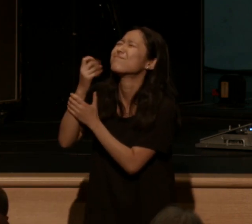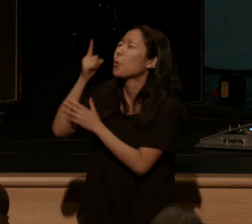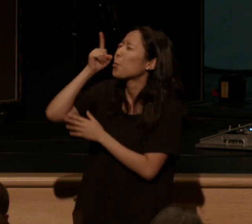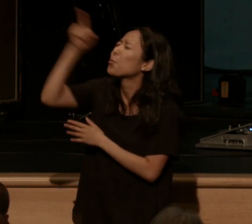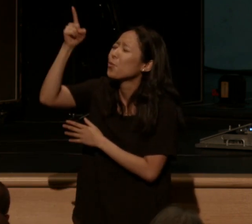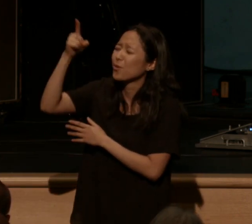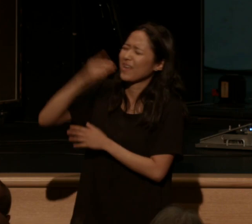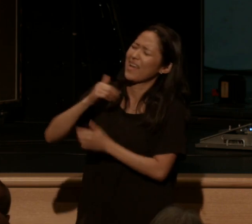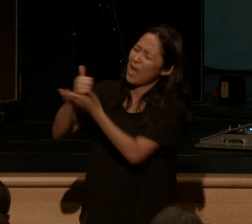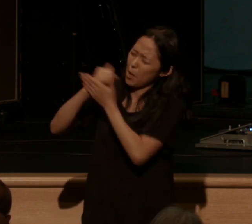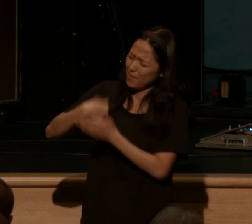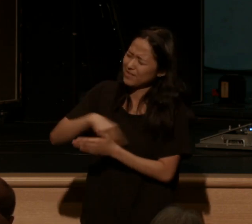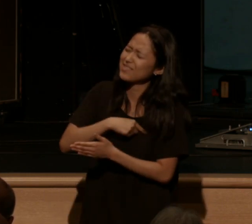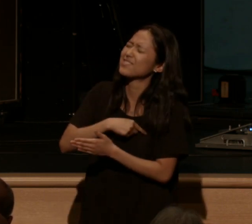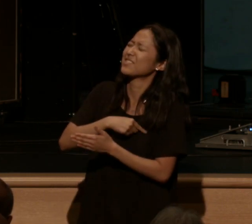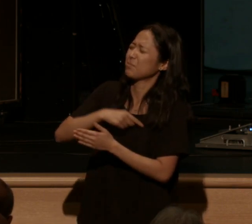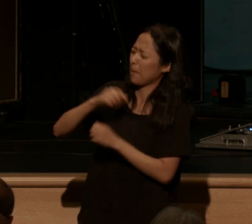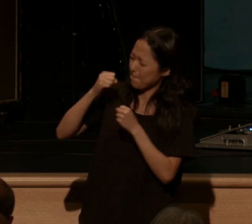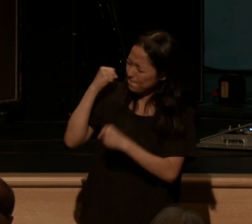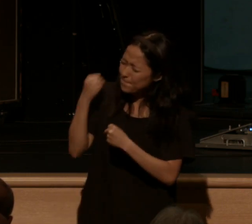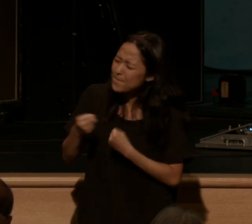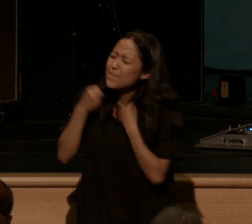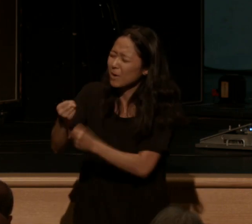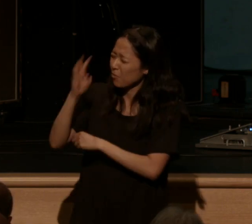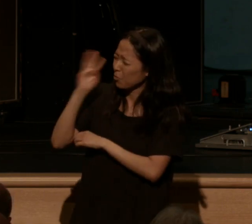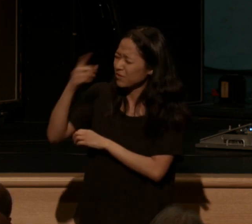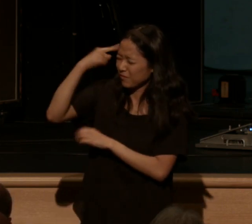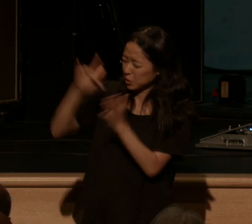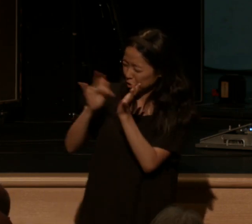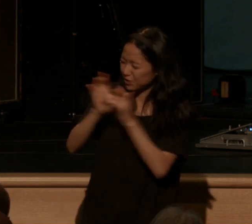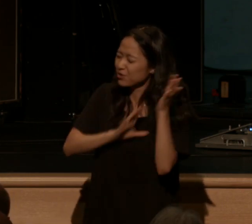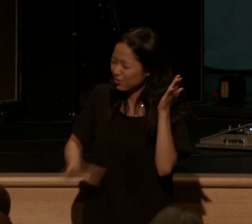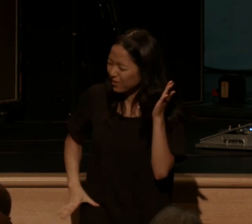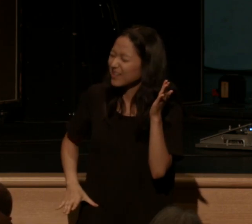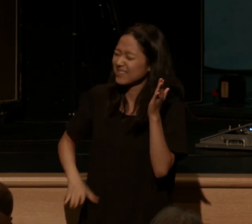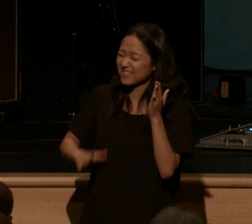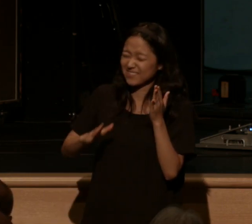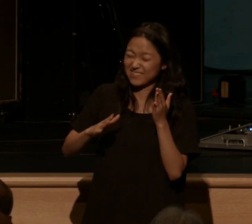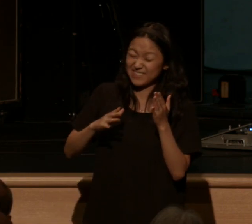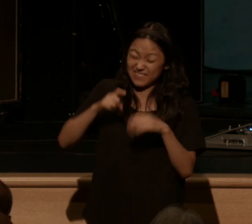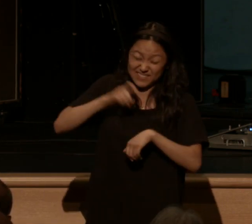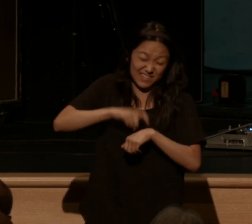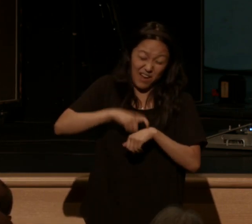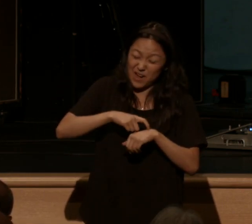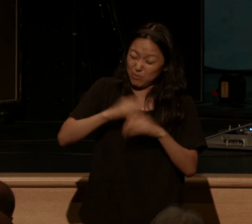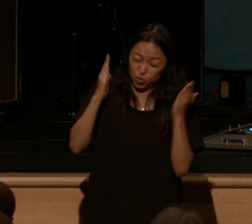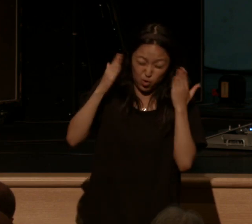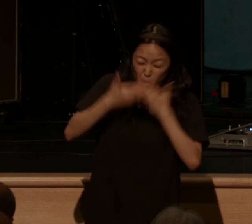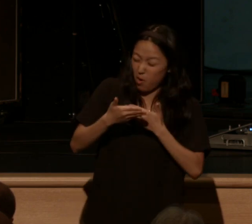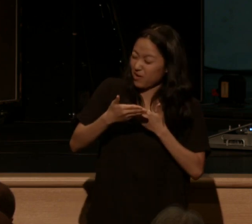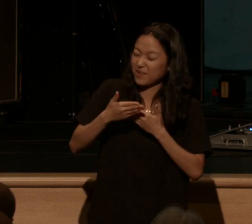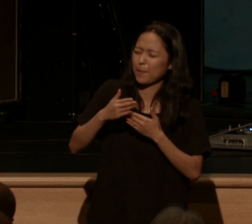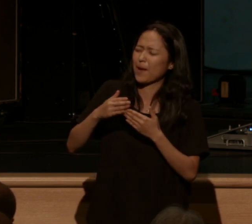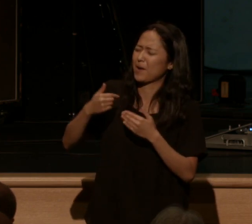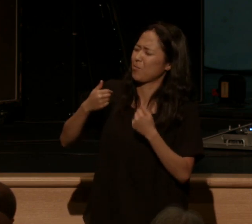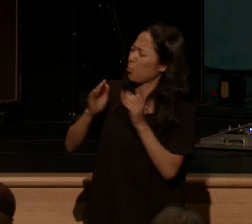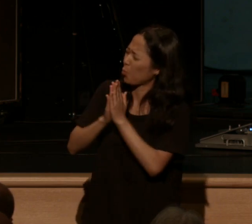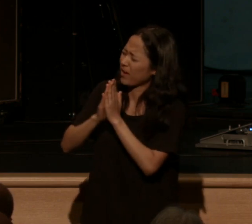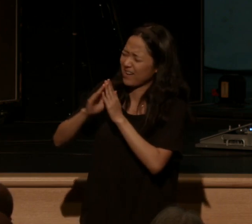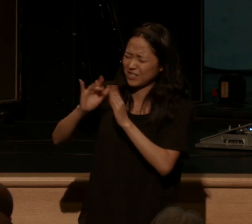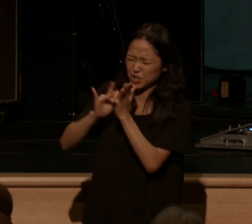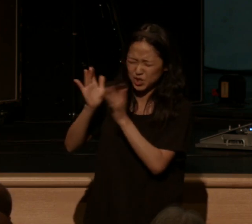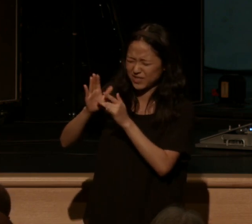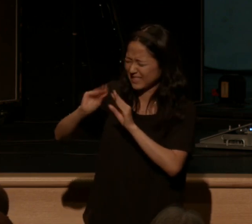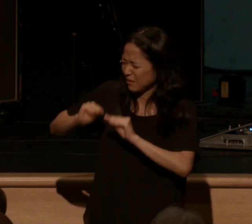be as effective and as powerful witnesses as we've ever been for Jesus Christ in this very urgent and dark time. May the light of Jesus shine so